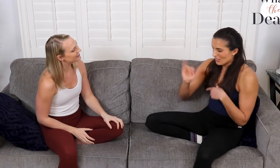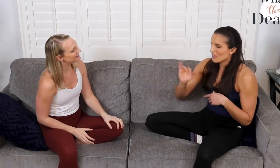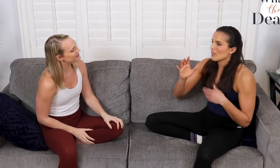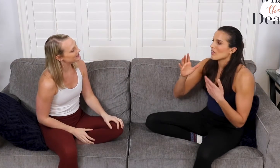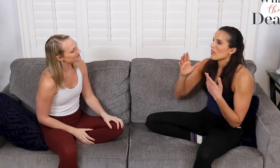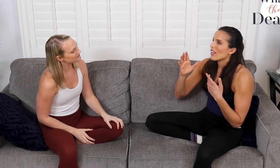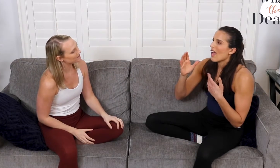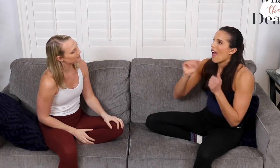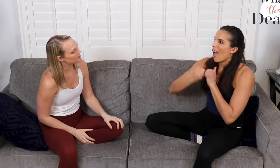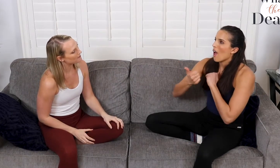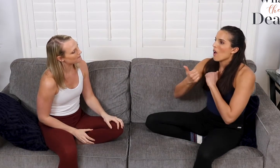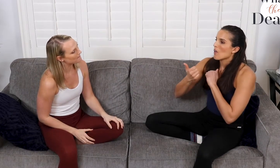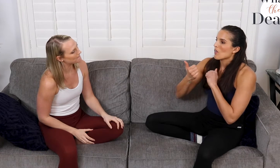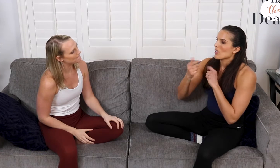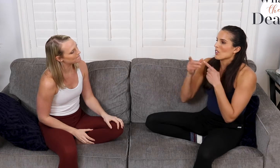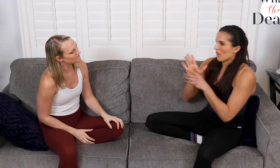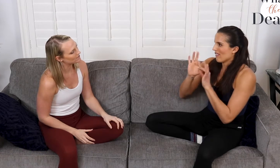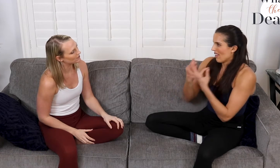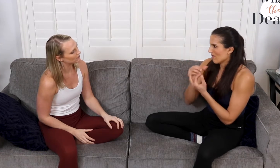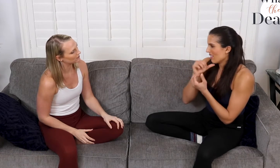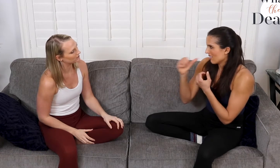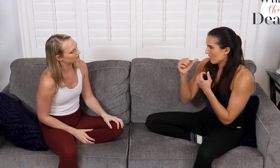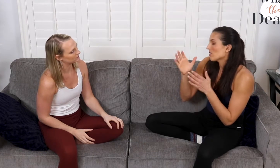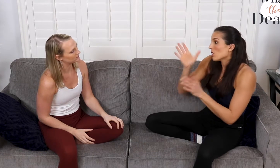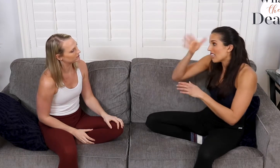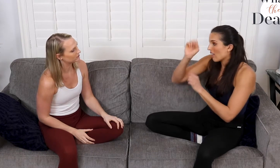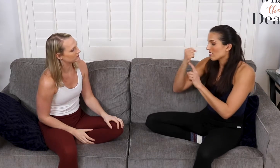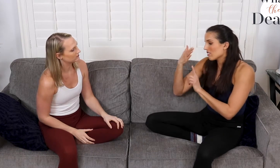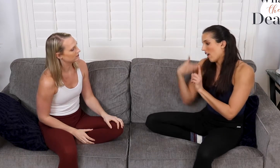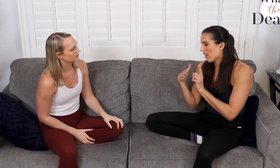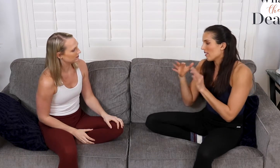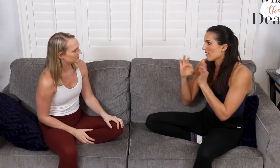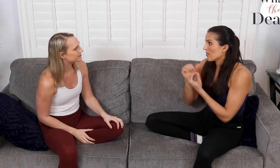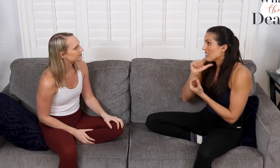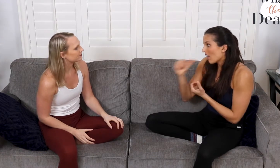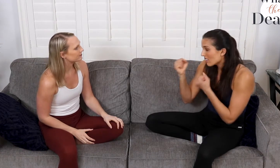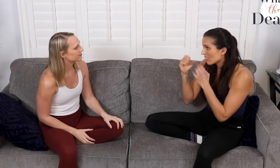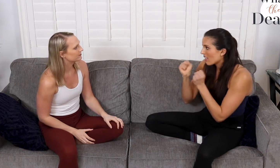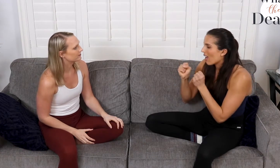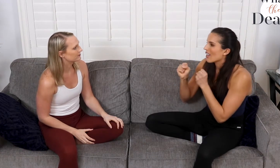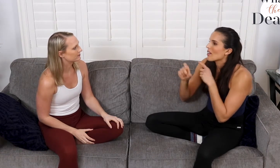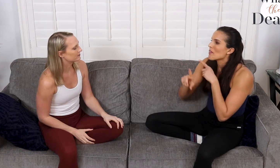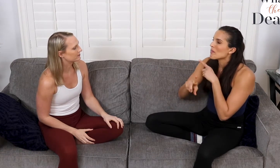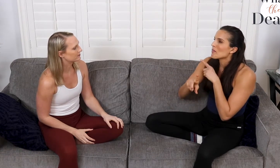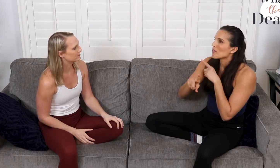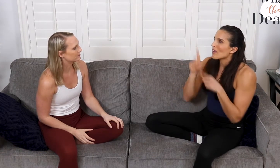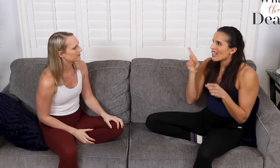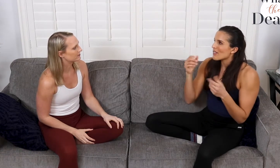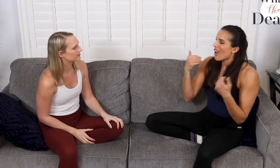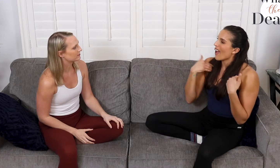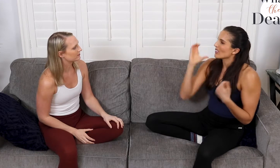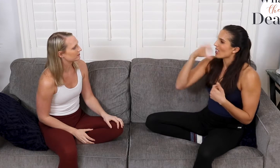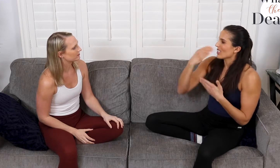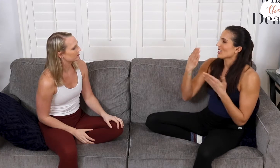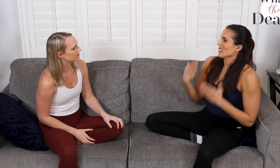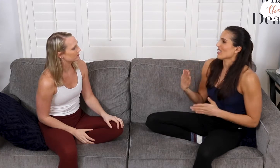significantly compared to when I was a little kid because of not having the full access to language to be able to really interact and talk about life, or